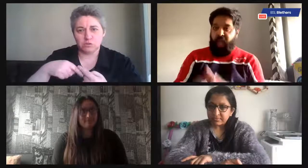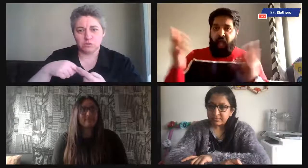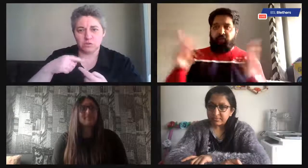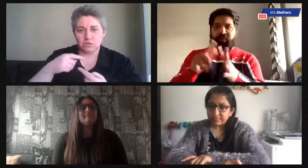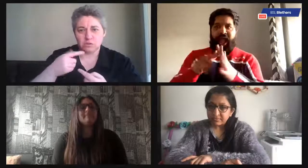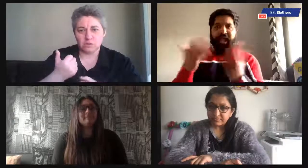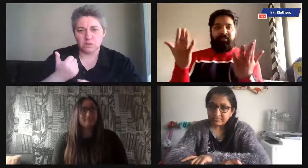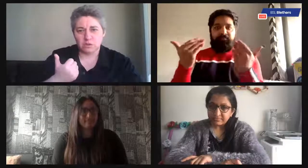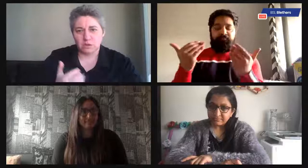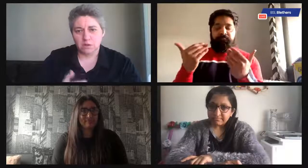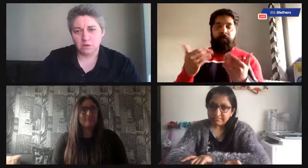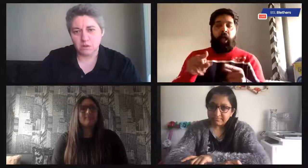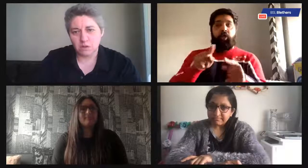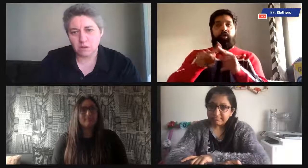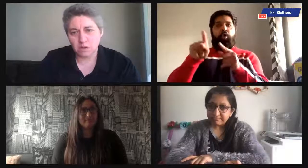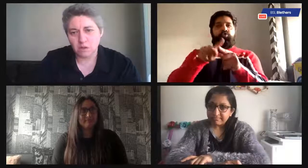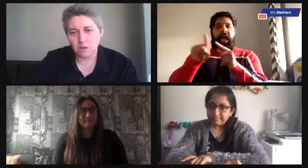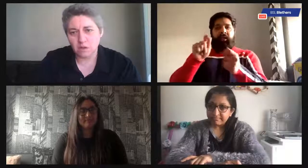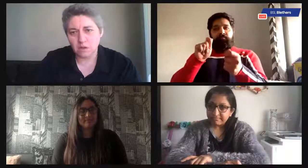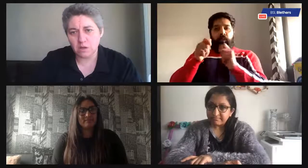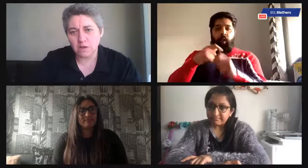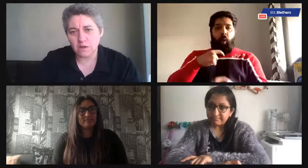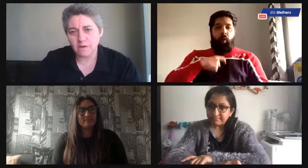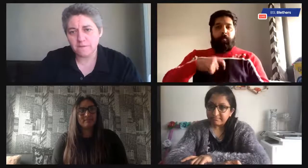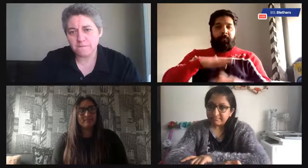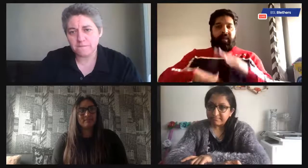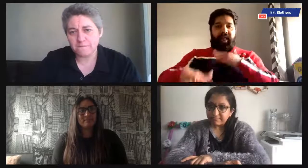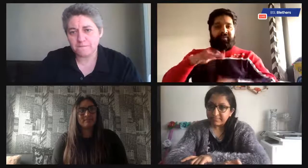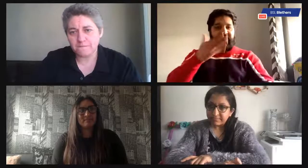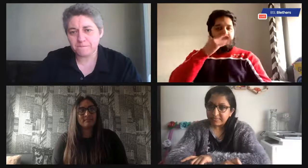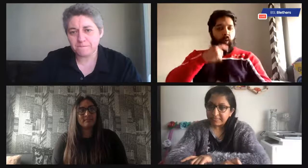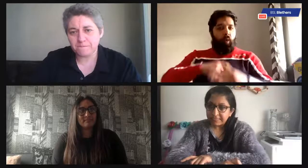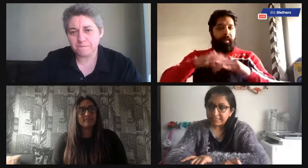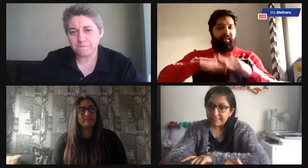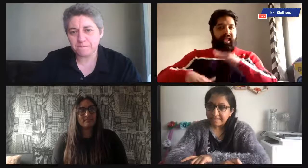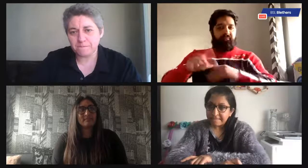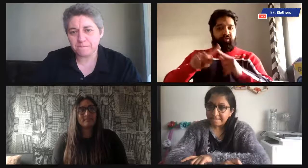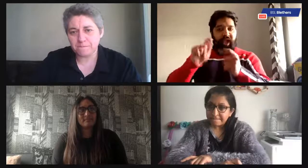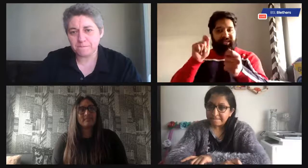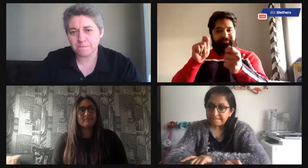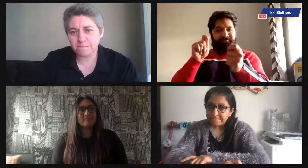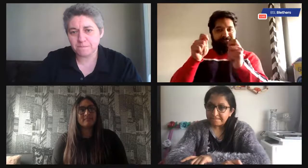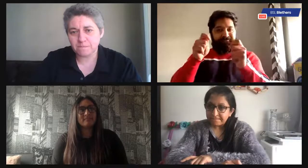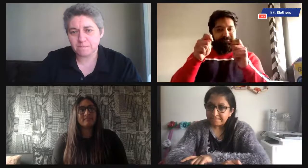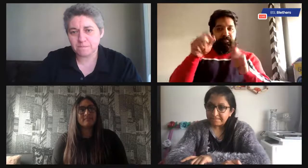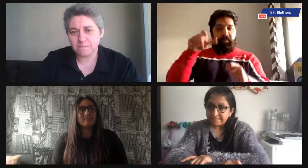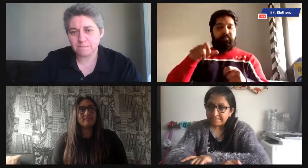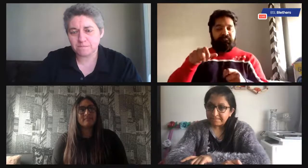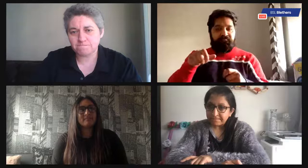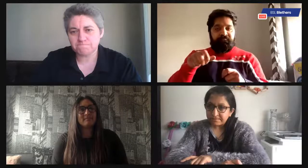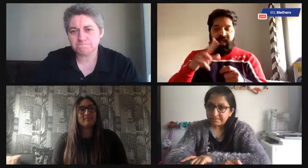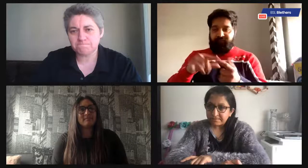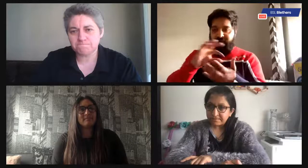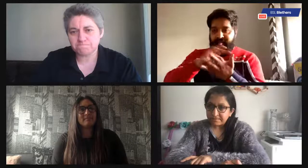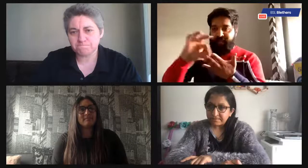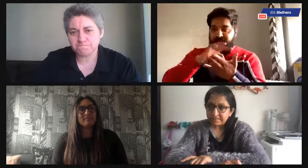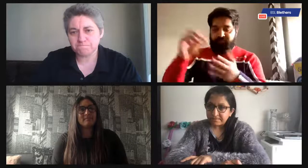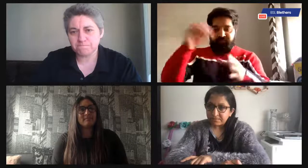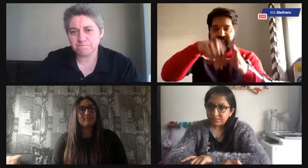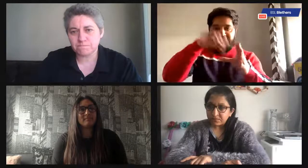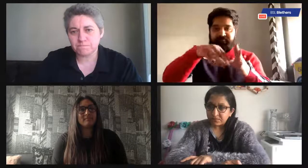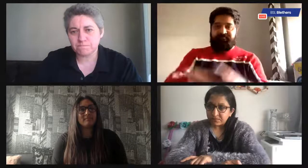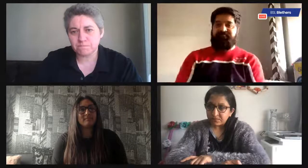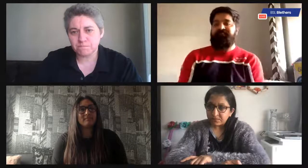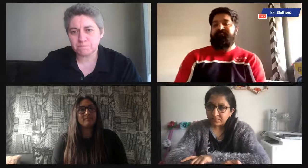money back for recycling? Yeah, it's great. The idea is to try and retrain human